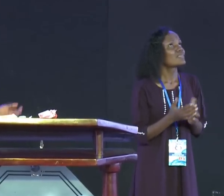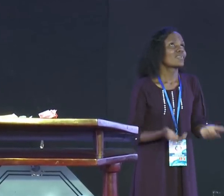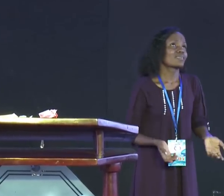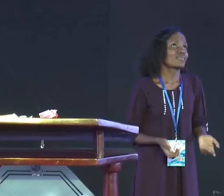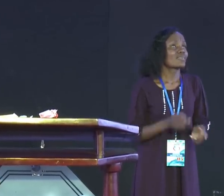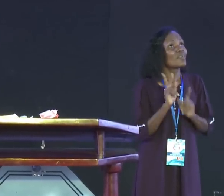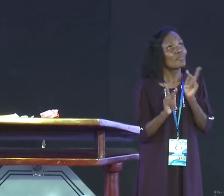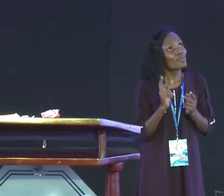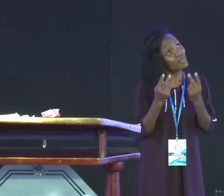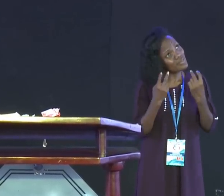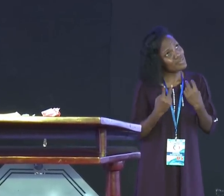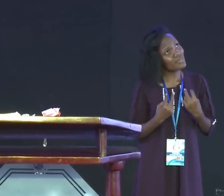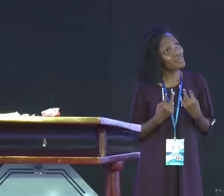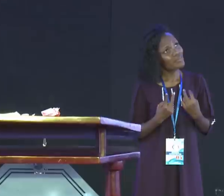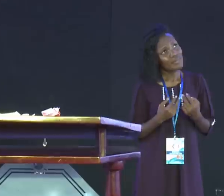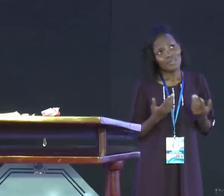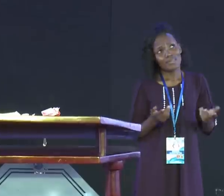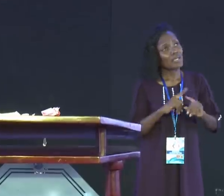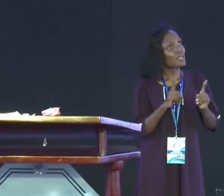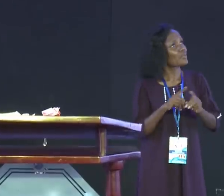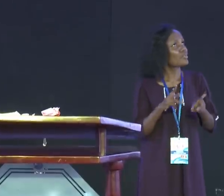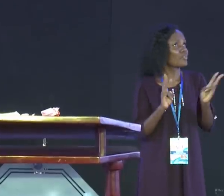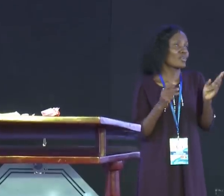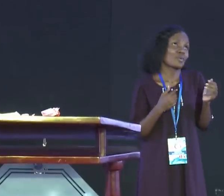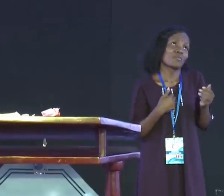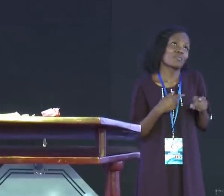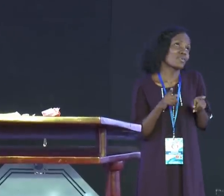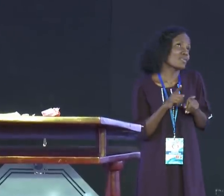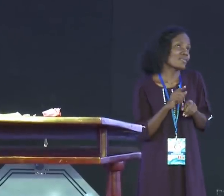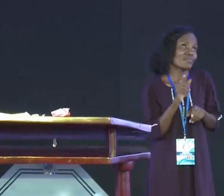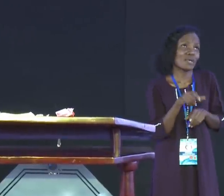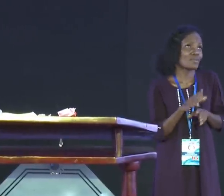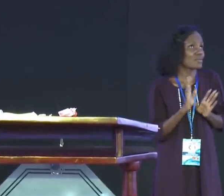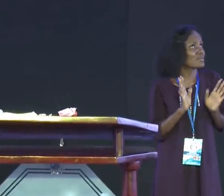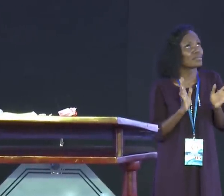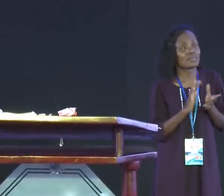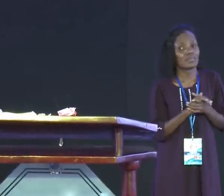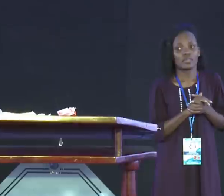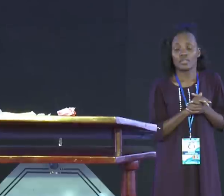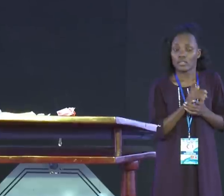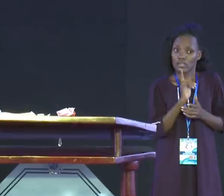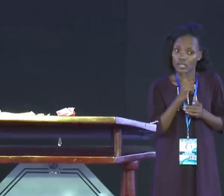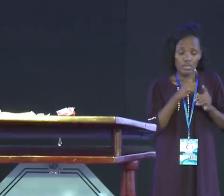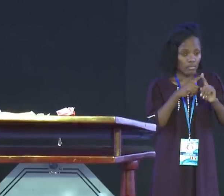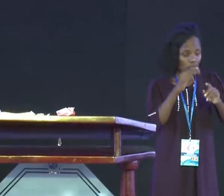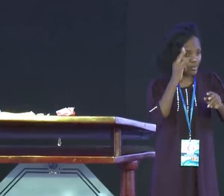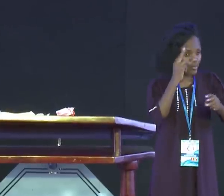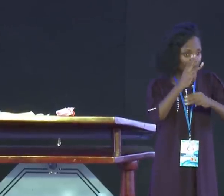Then I would ask, why do people have a perspective that I don't really have?